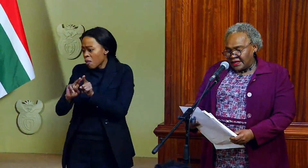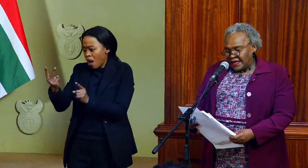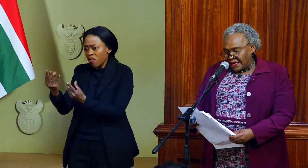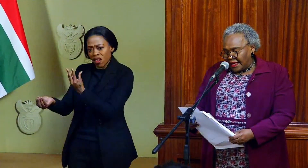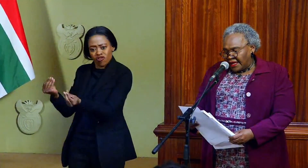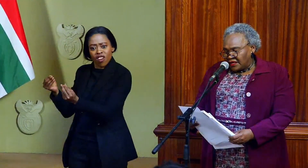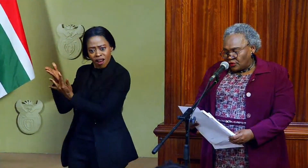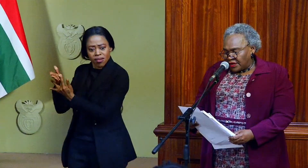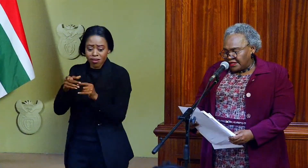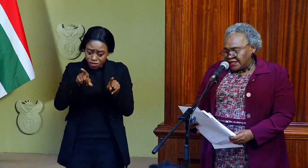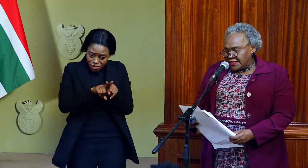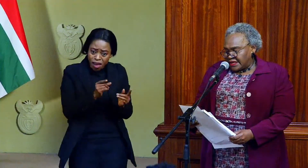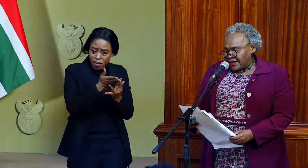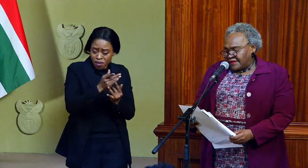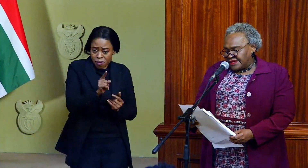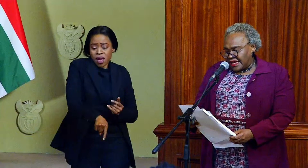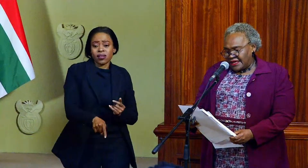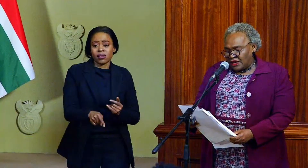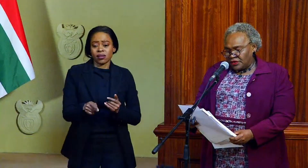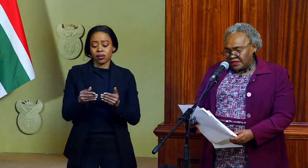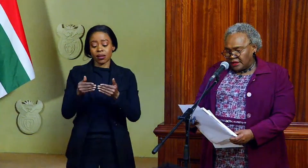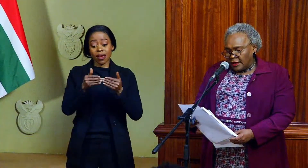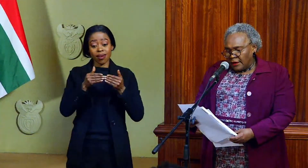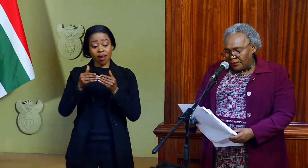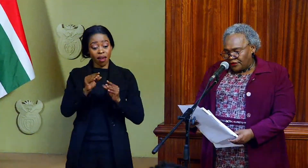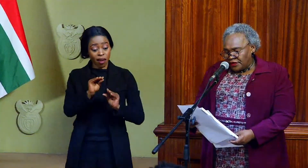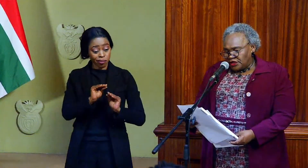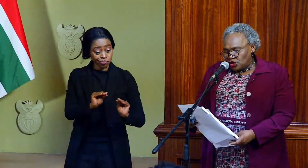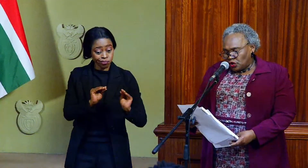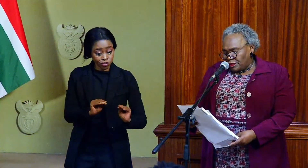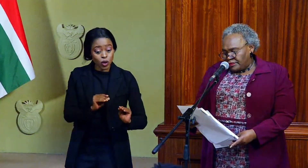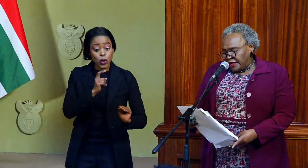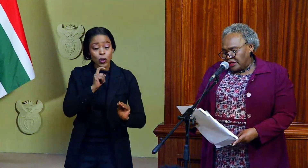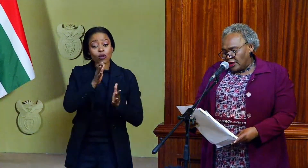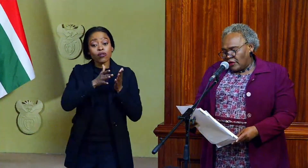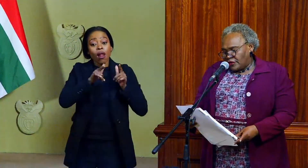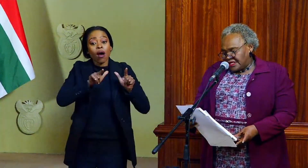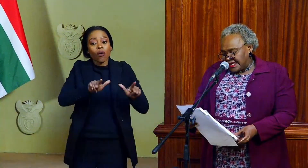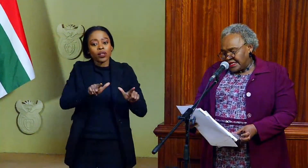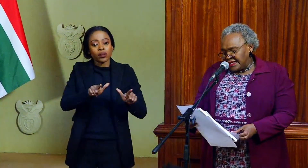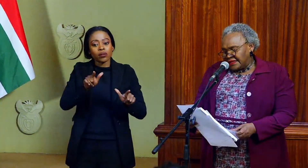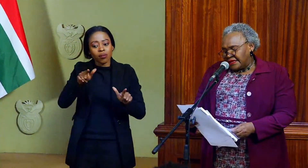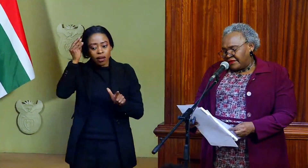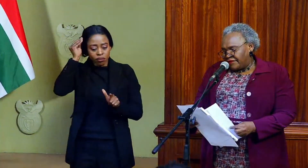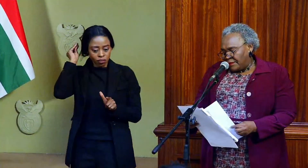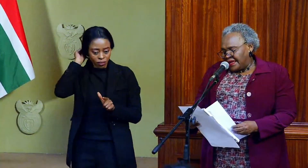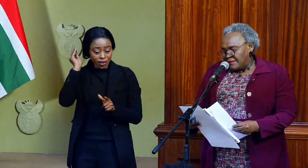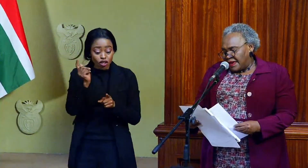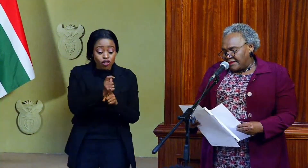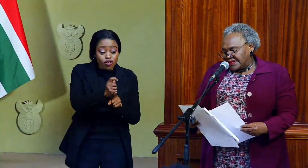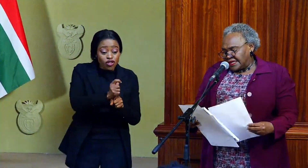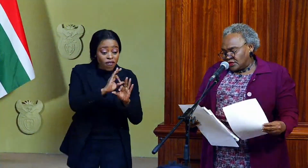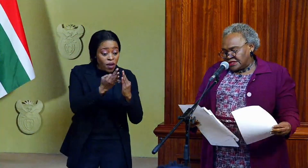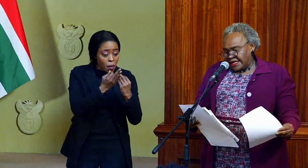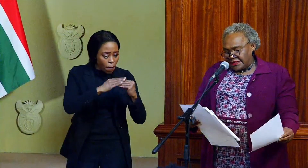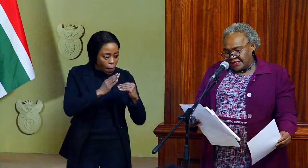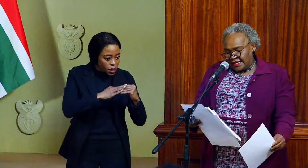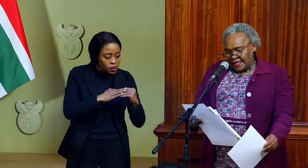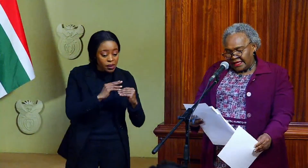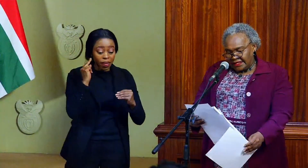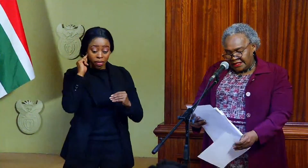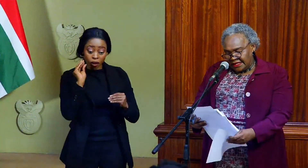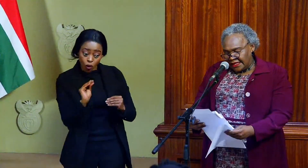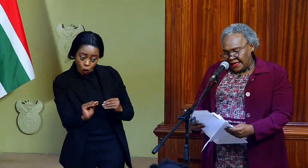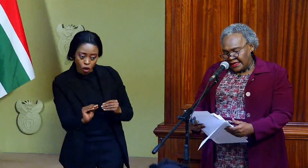children. Care and education in South African Sign Language, provision should be made for training family members and